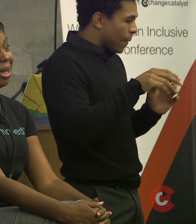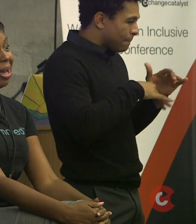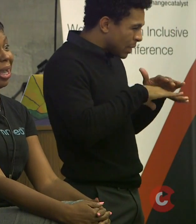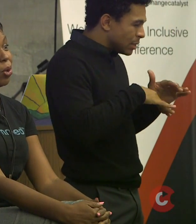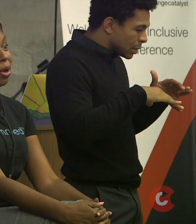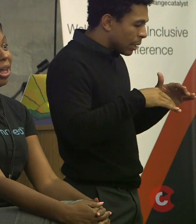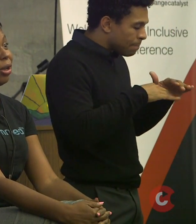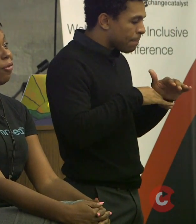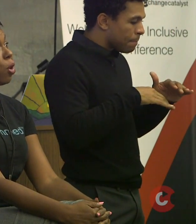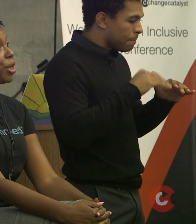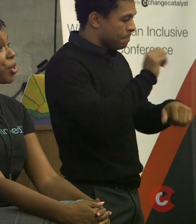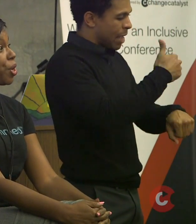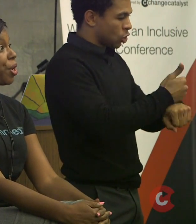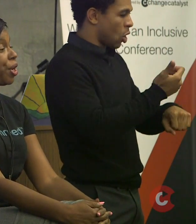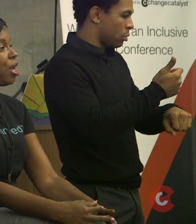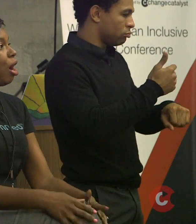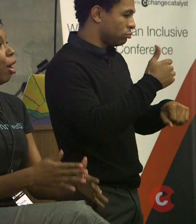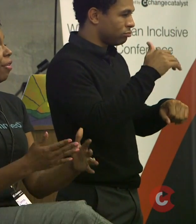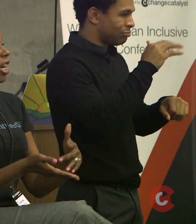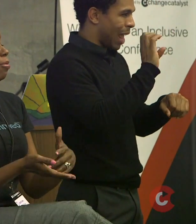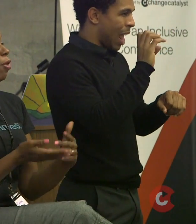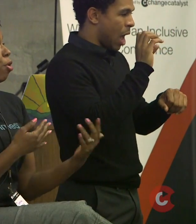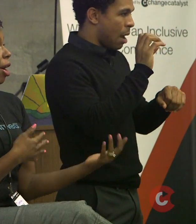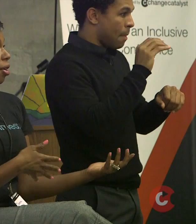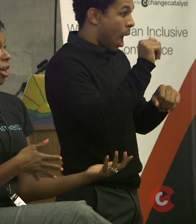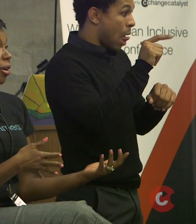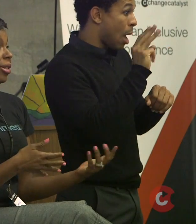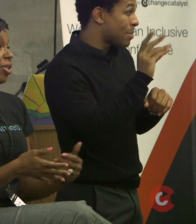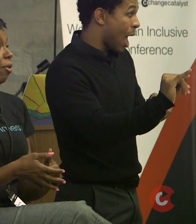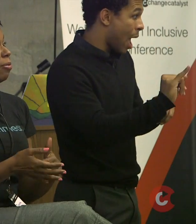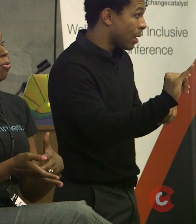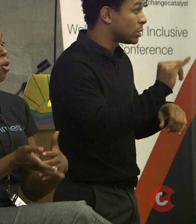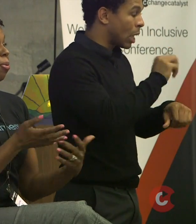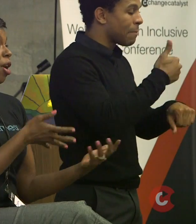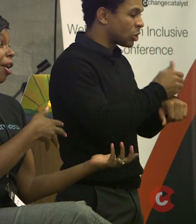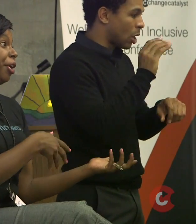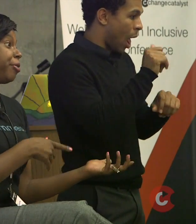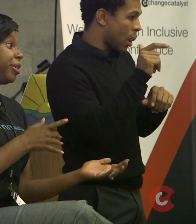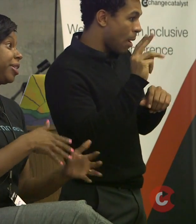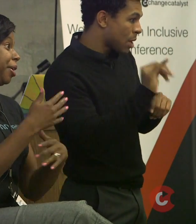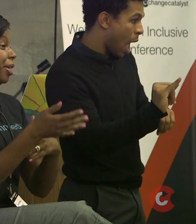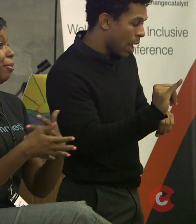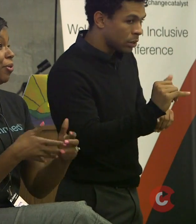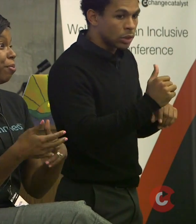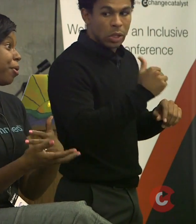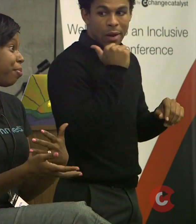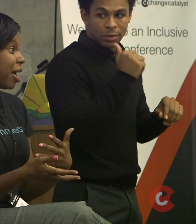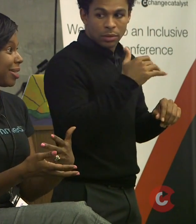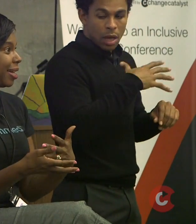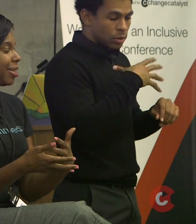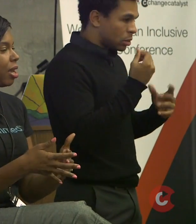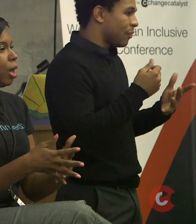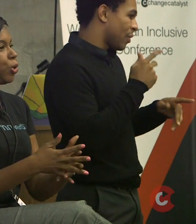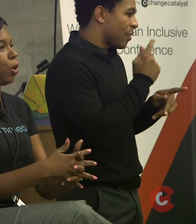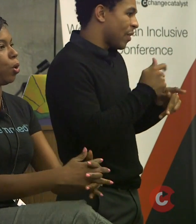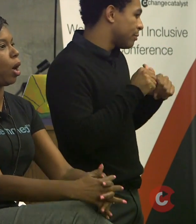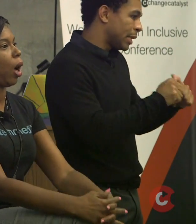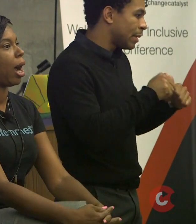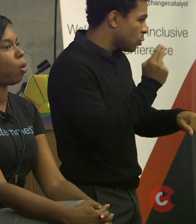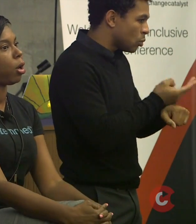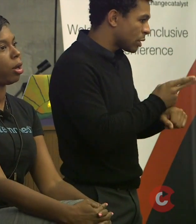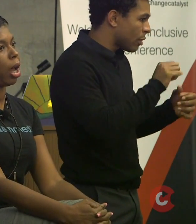executives, alumni, or they look for a return on investment for prior years. And so if it was broken prior years, we're just gonna keep using the broken process.